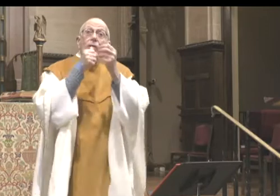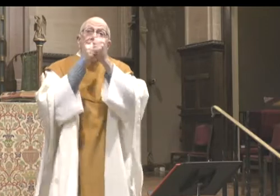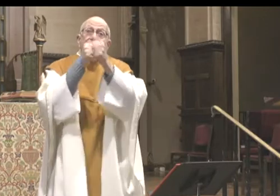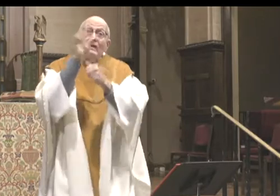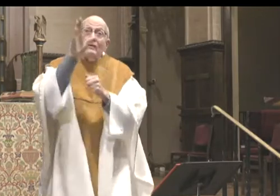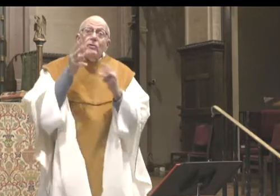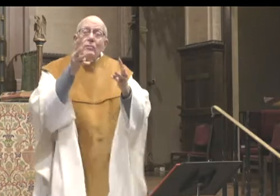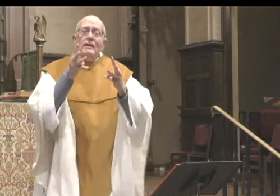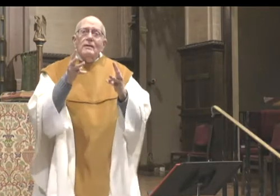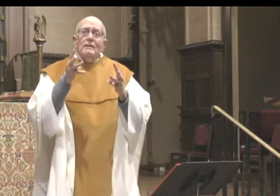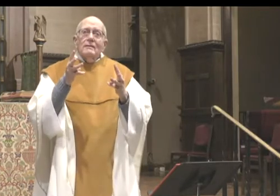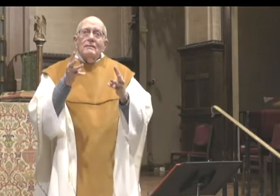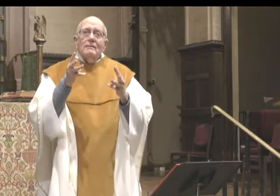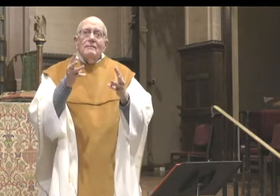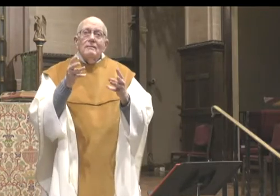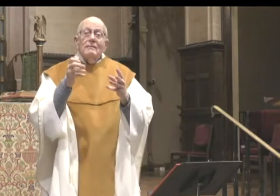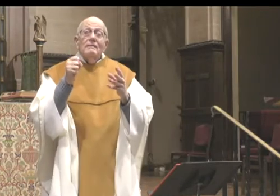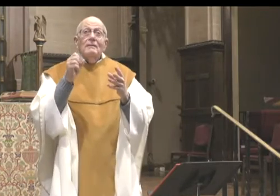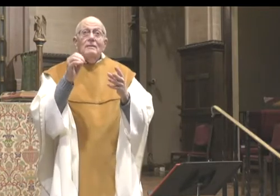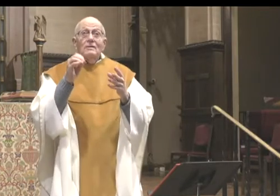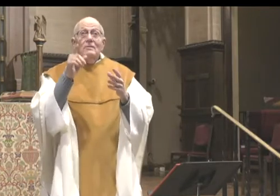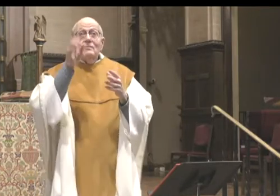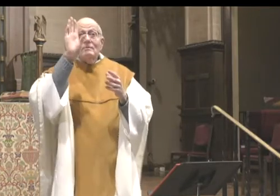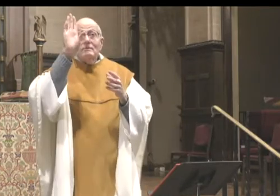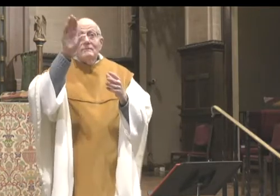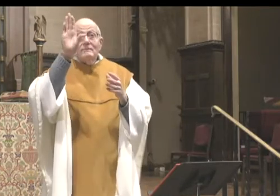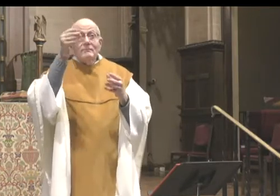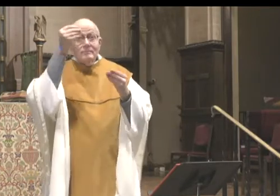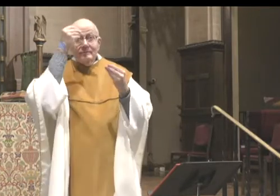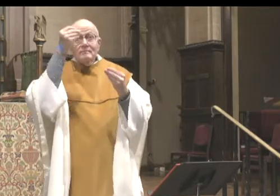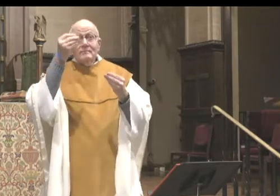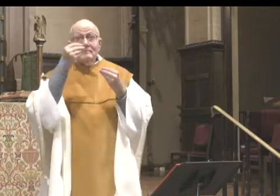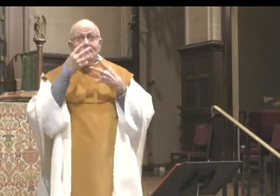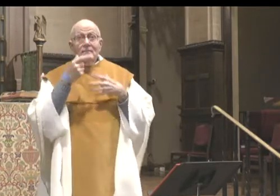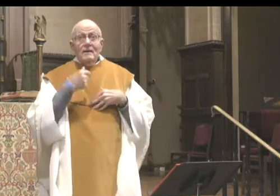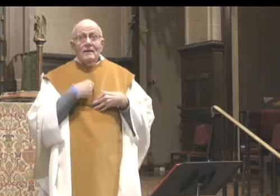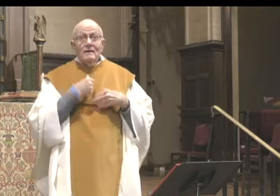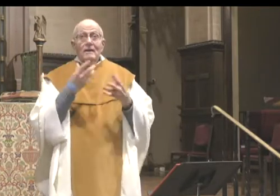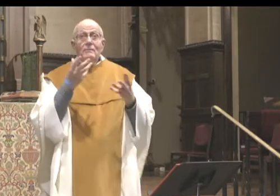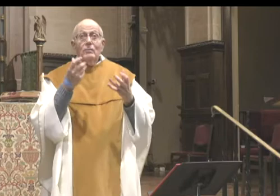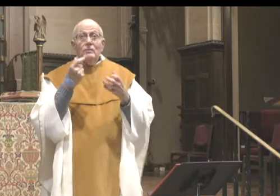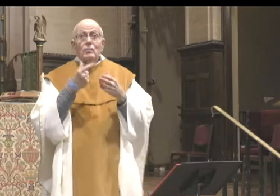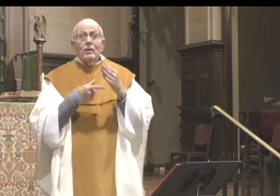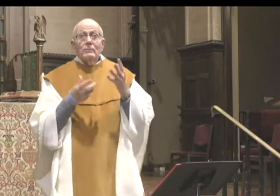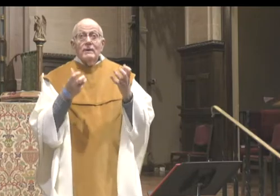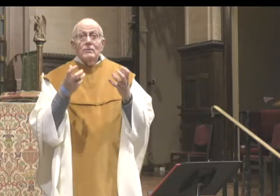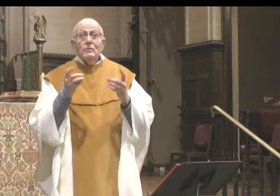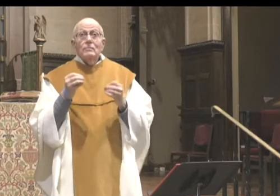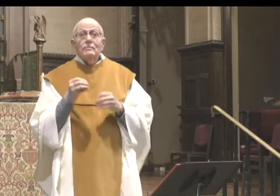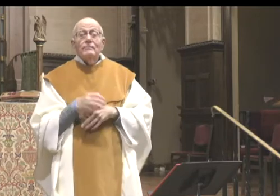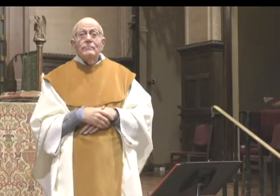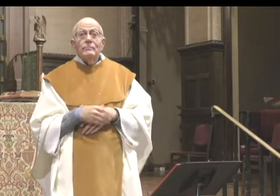my King. I want to follow your way. So tell me what you want me to